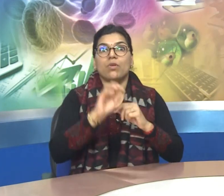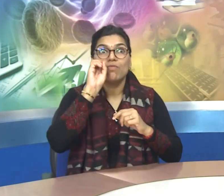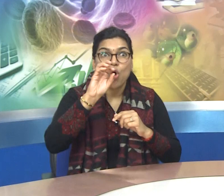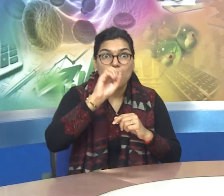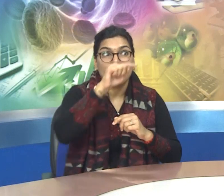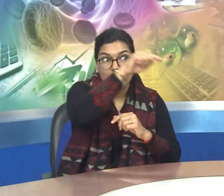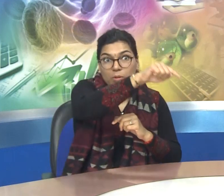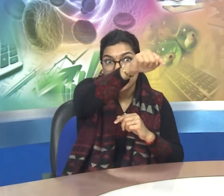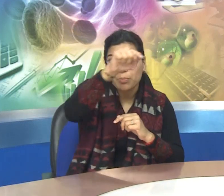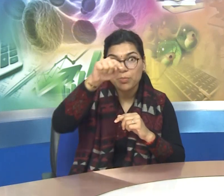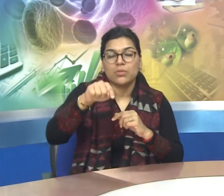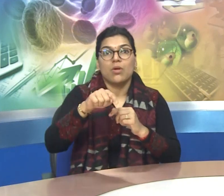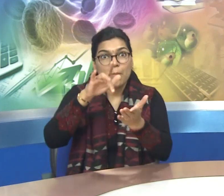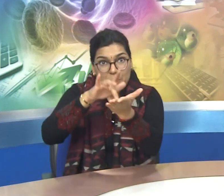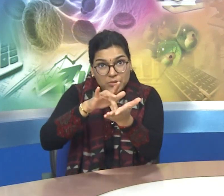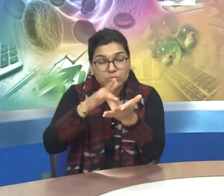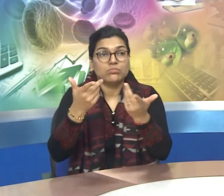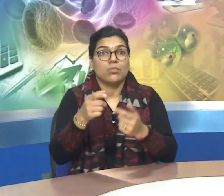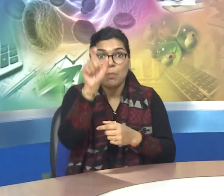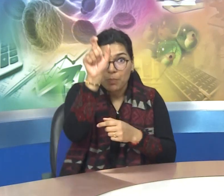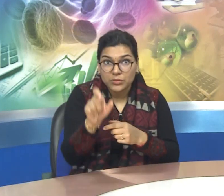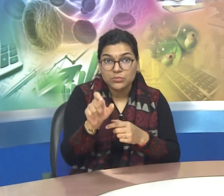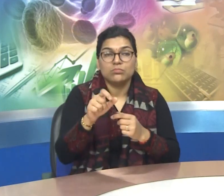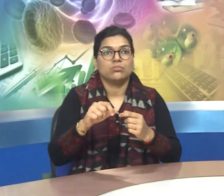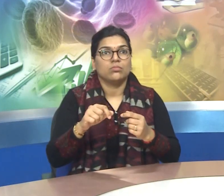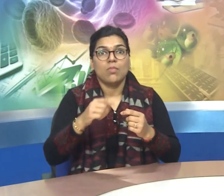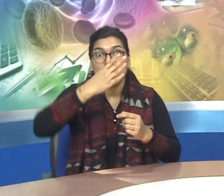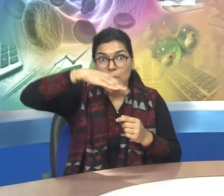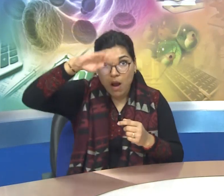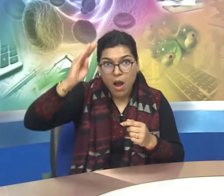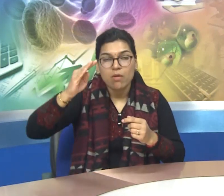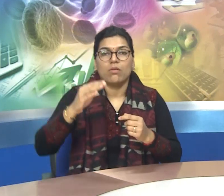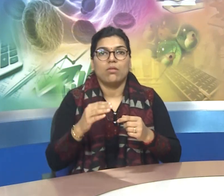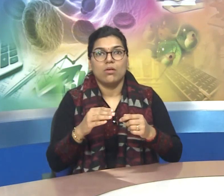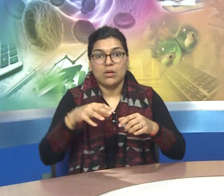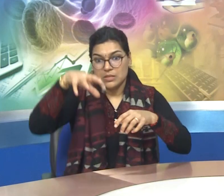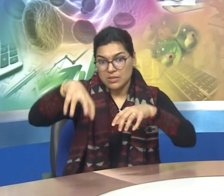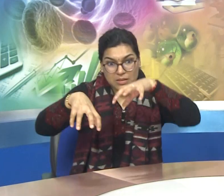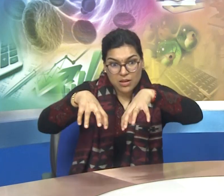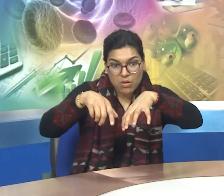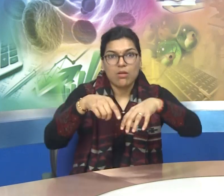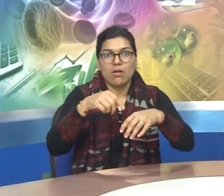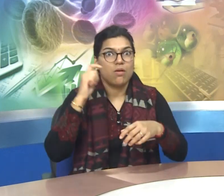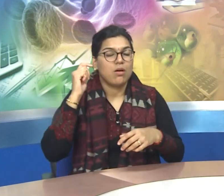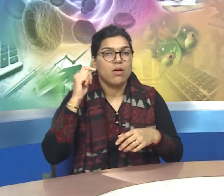It has information about different geographical aspects in brief,